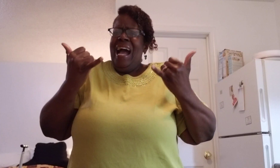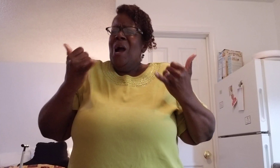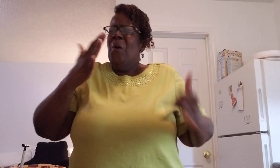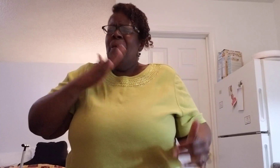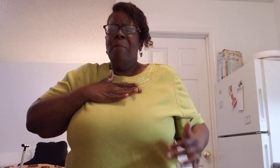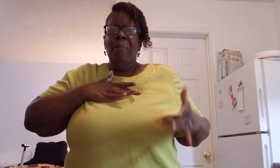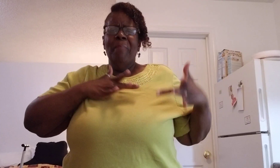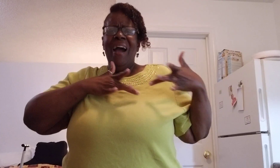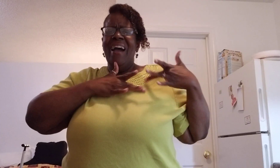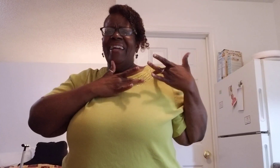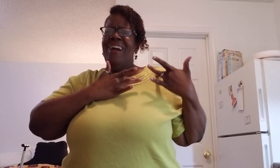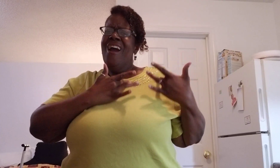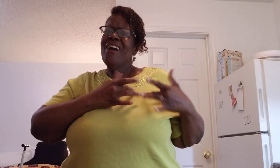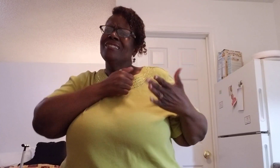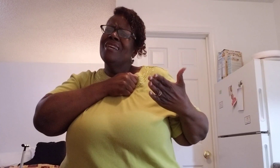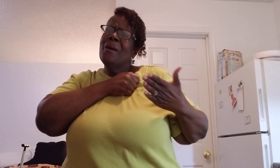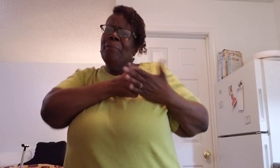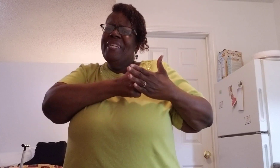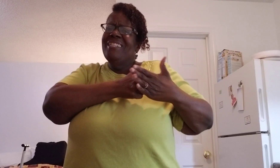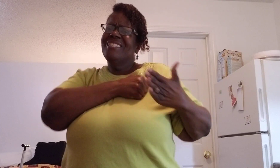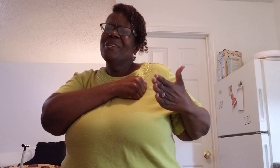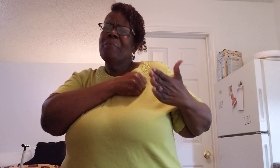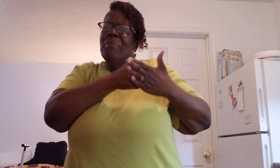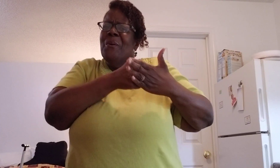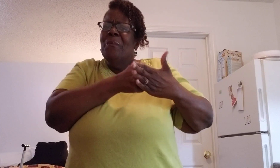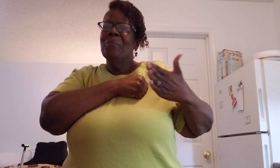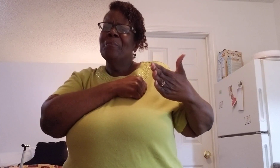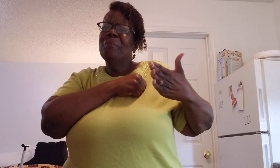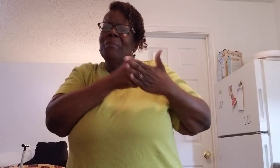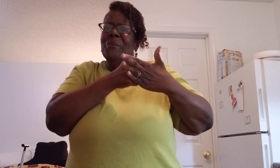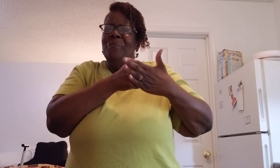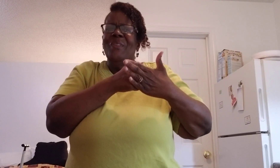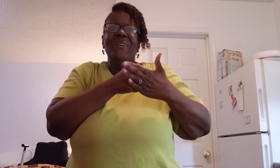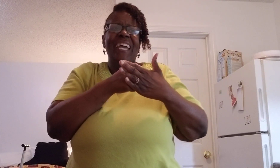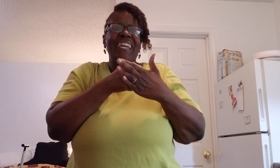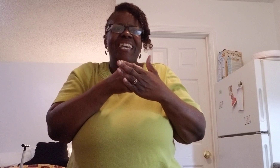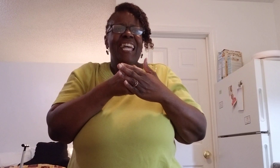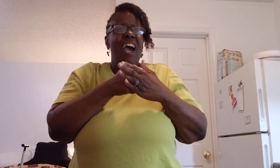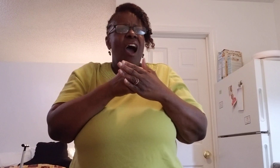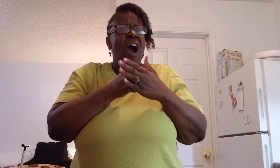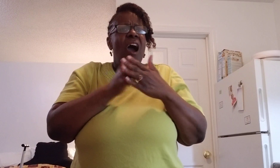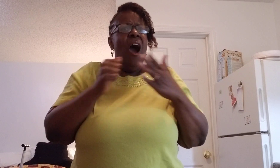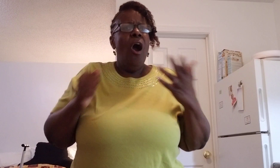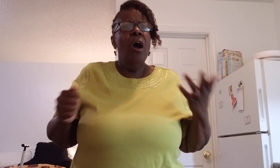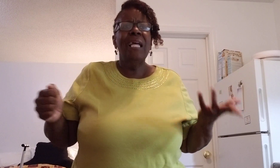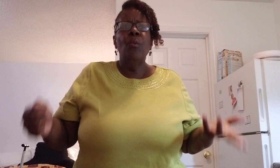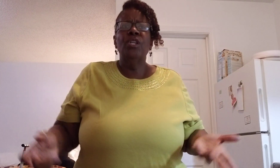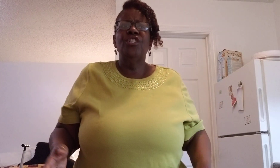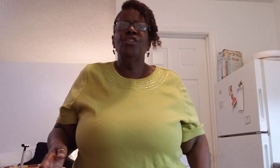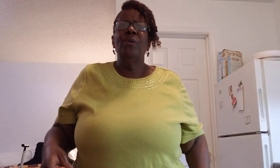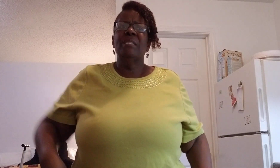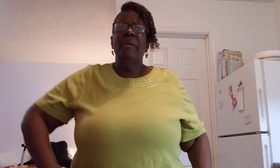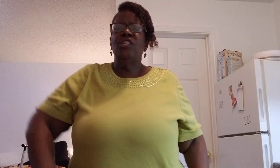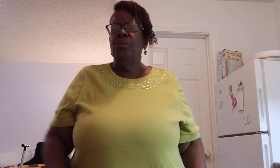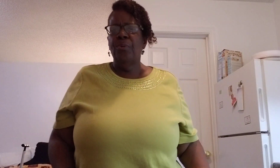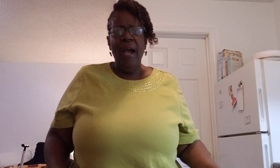now my heart beats. Boom, boom, okay? All I want to do is make you proud